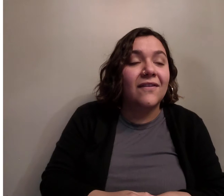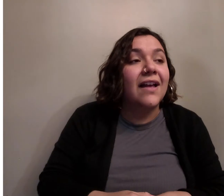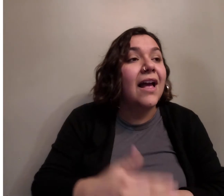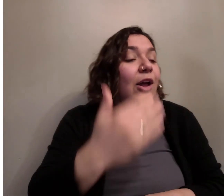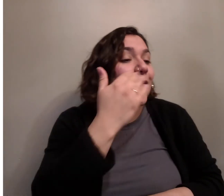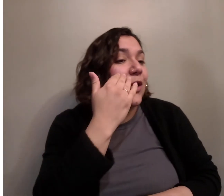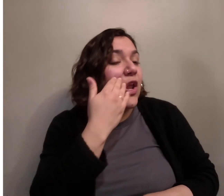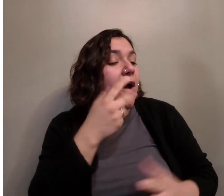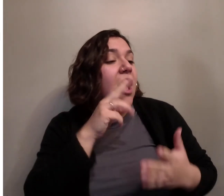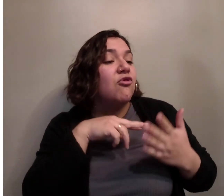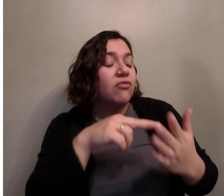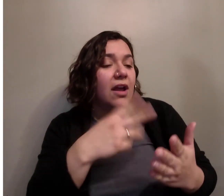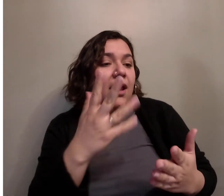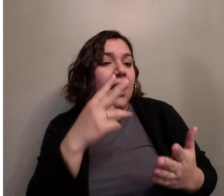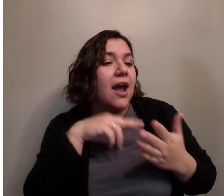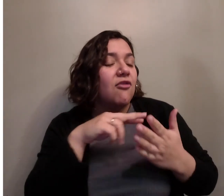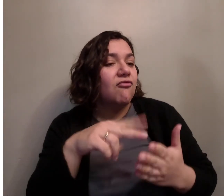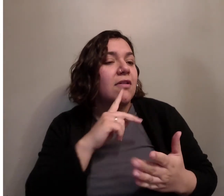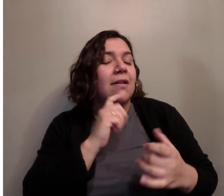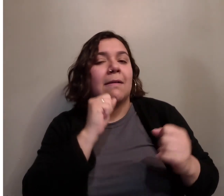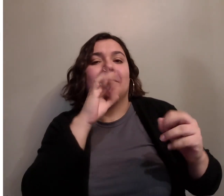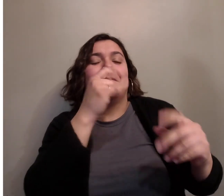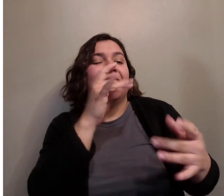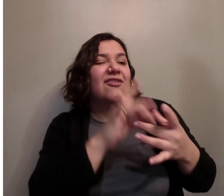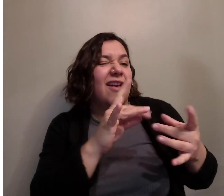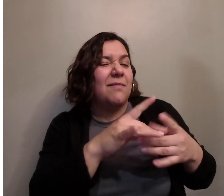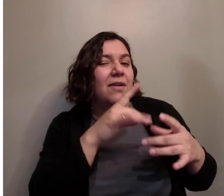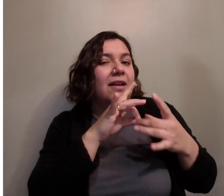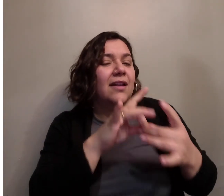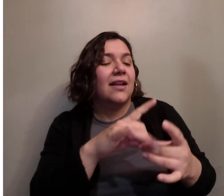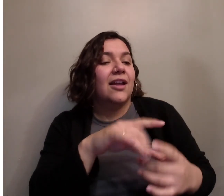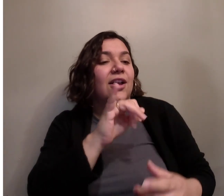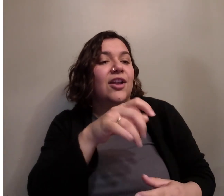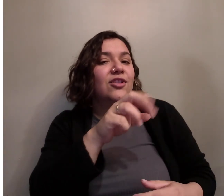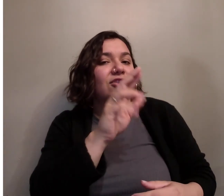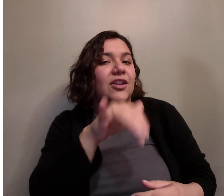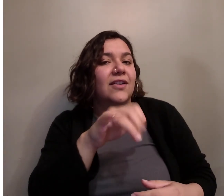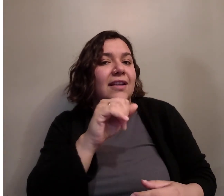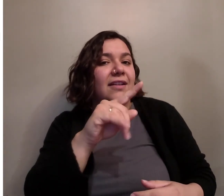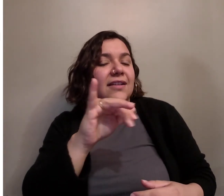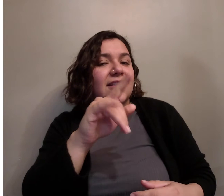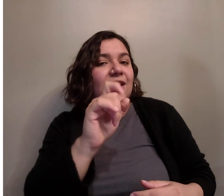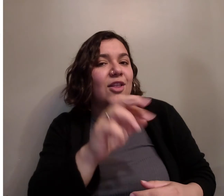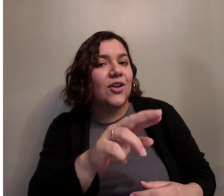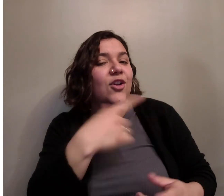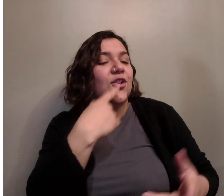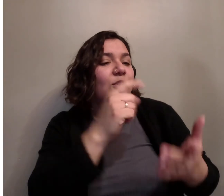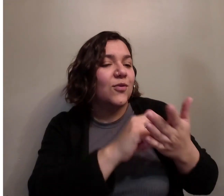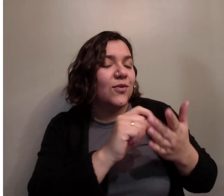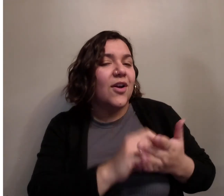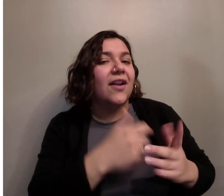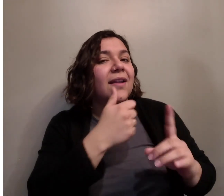anymore. You know, I read a wonderful comment you made about Jerry Stiller. You